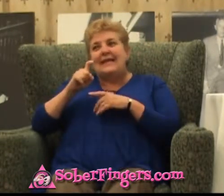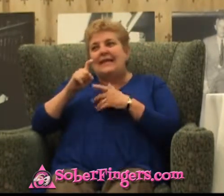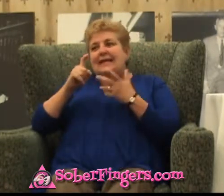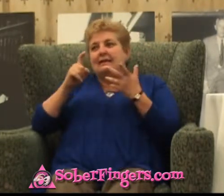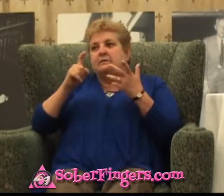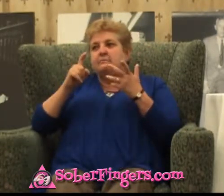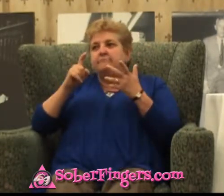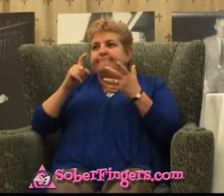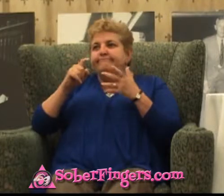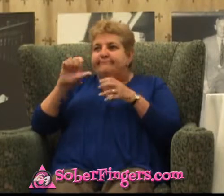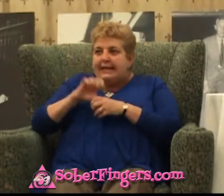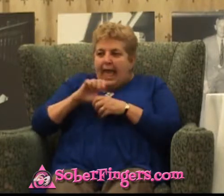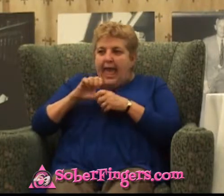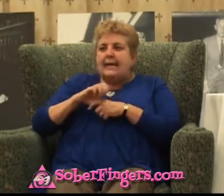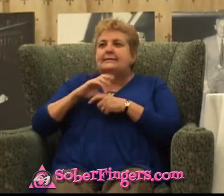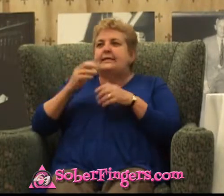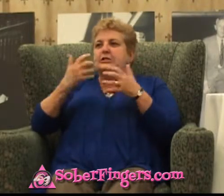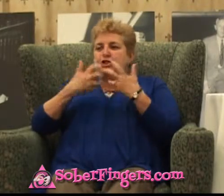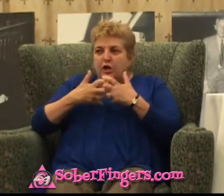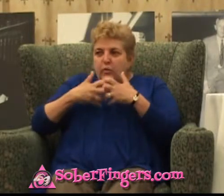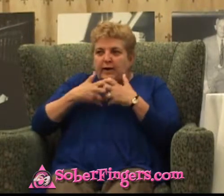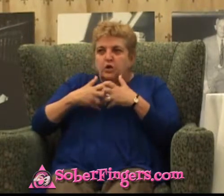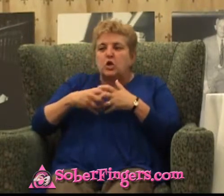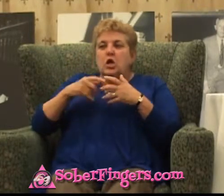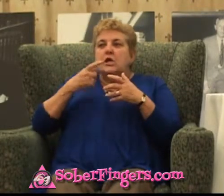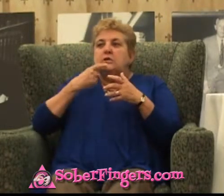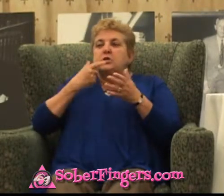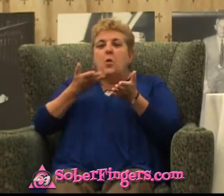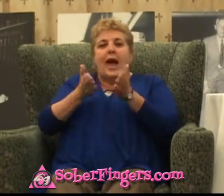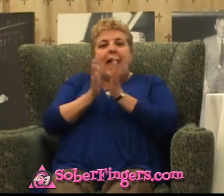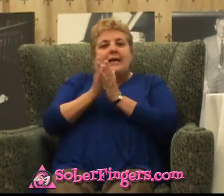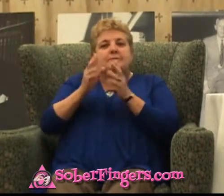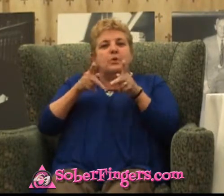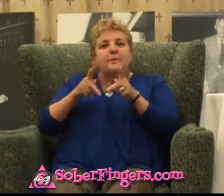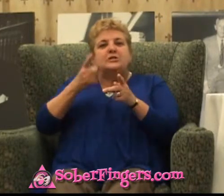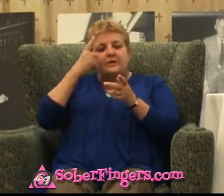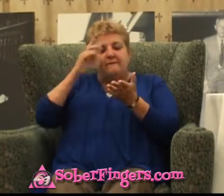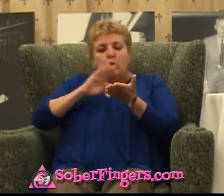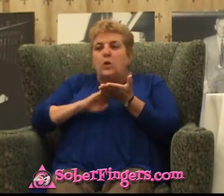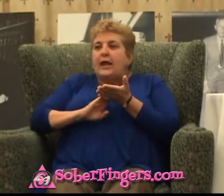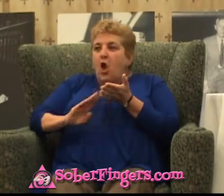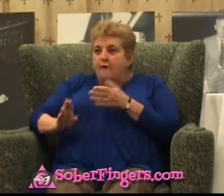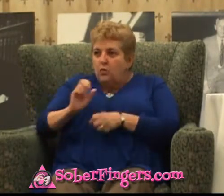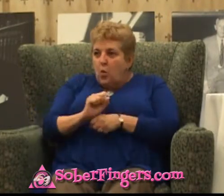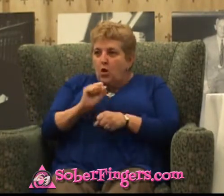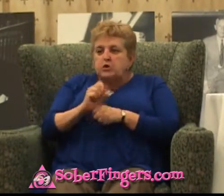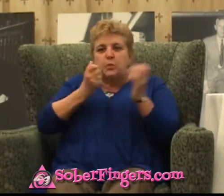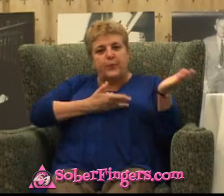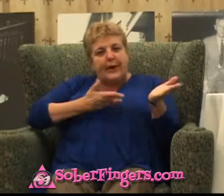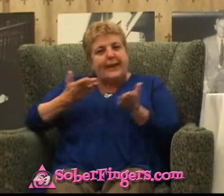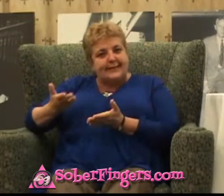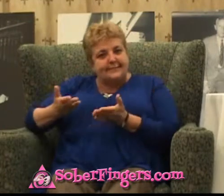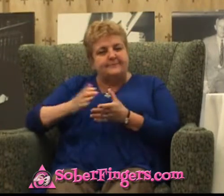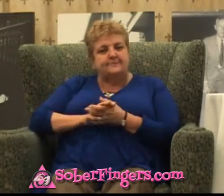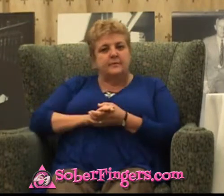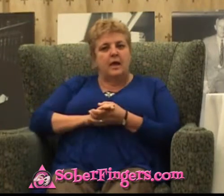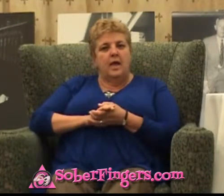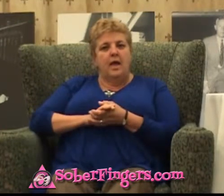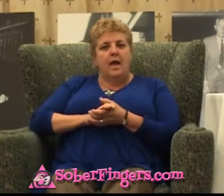there. So I asked if I could get off work to deliver it to them. And I began to cry, and I said, buddy, I'm so